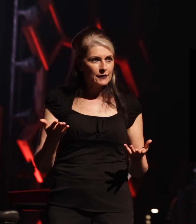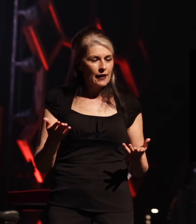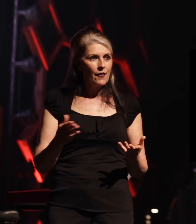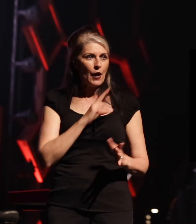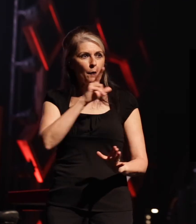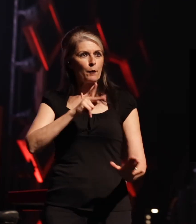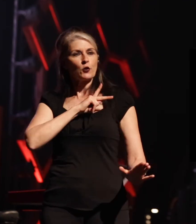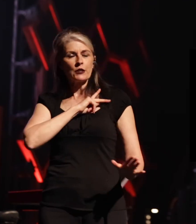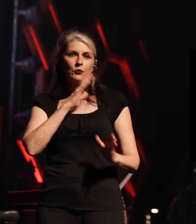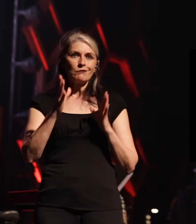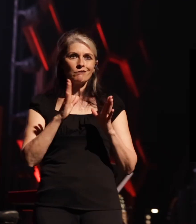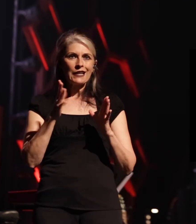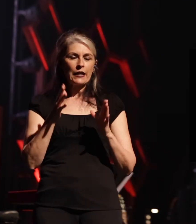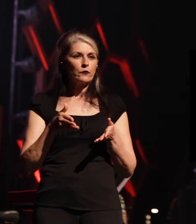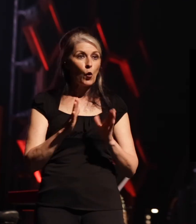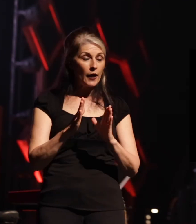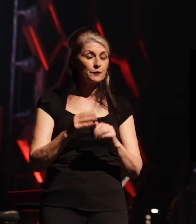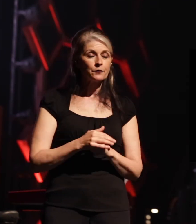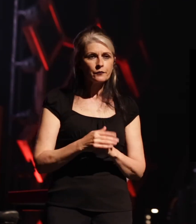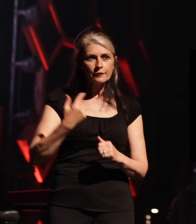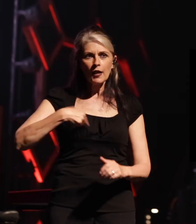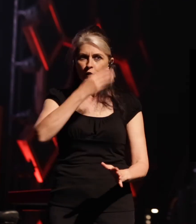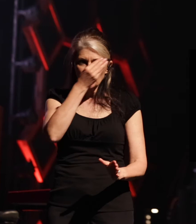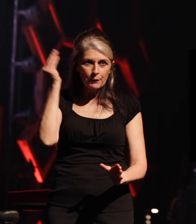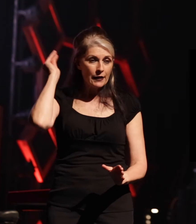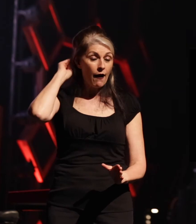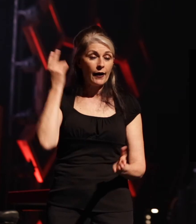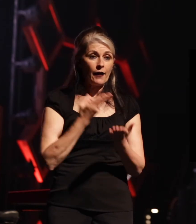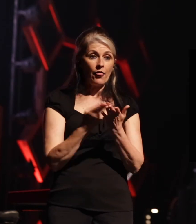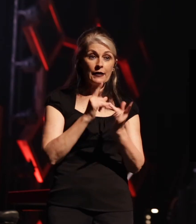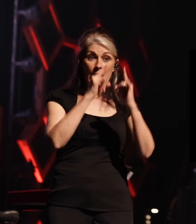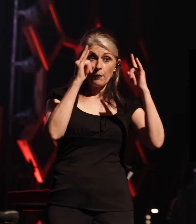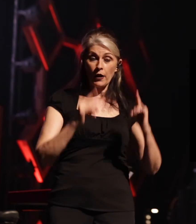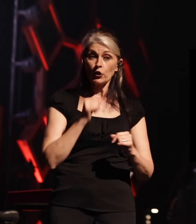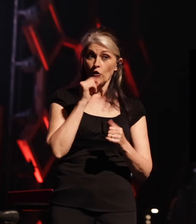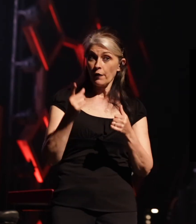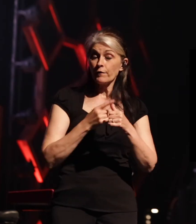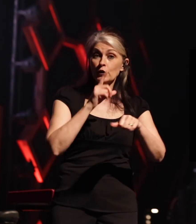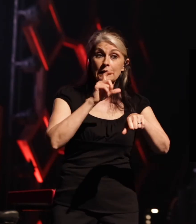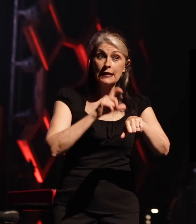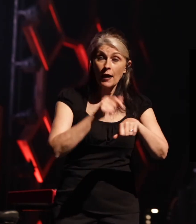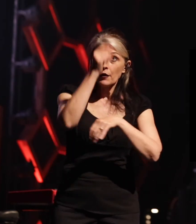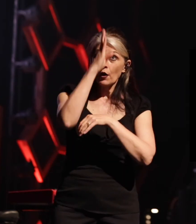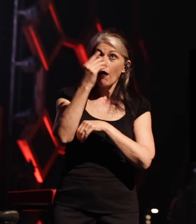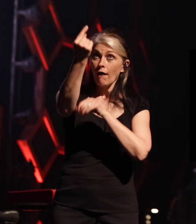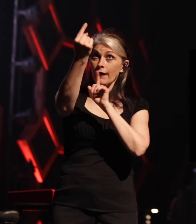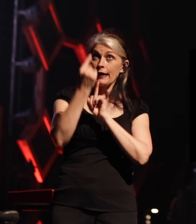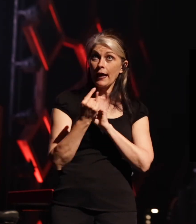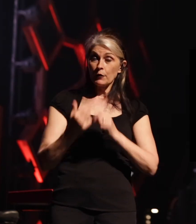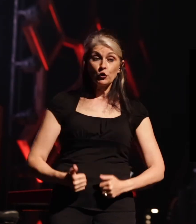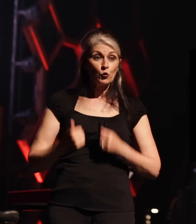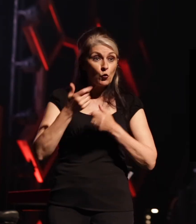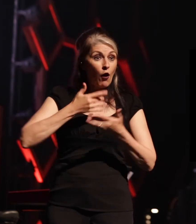way. Now, it's good for us to keep in mind that the tabernacle is not the first time that God came to dwell with his people. It's not the first